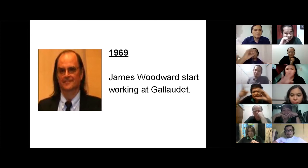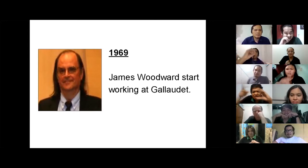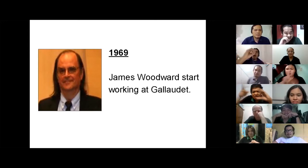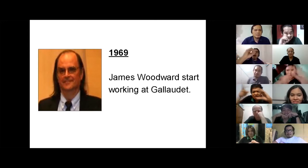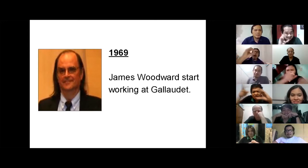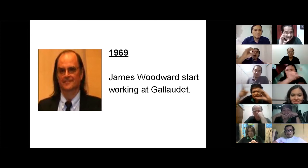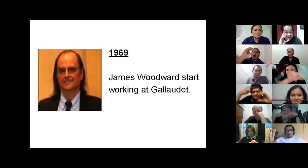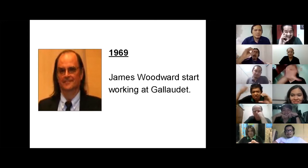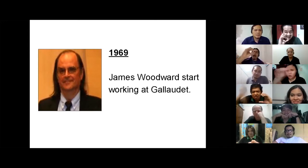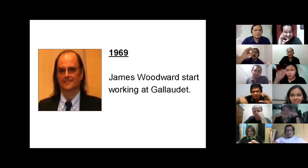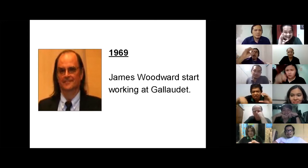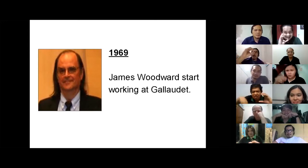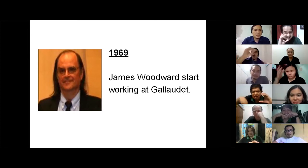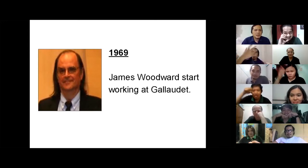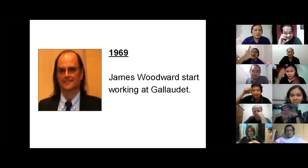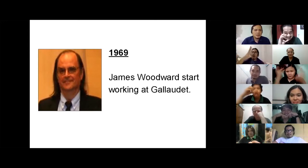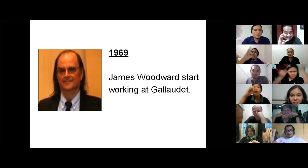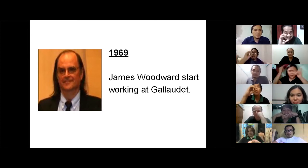that?